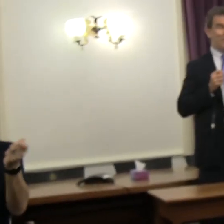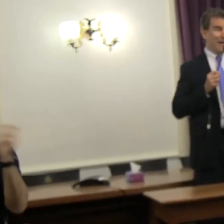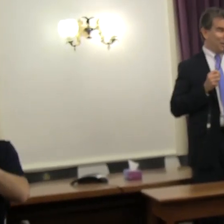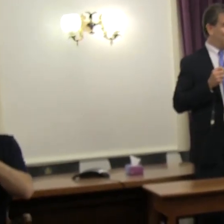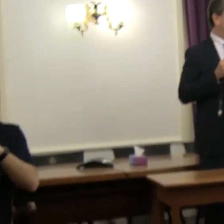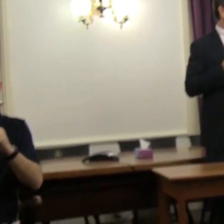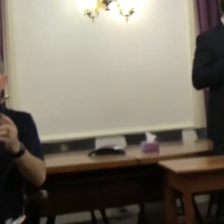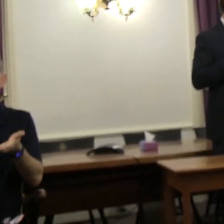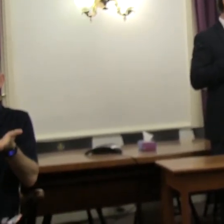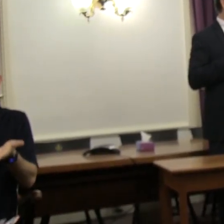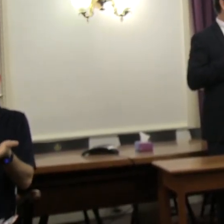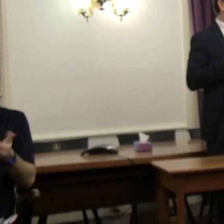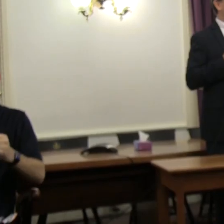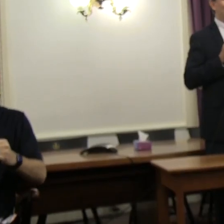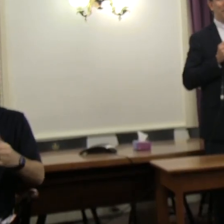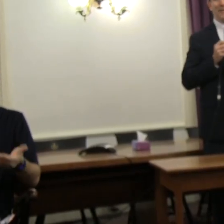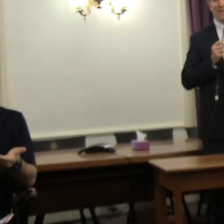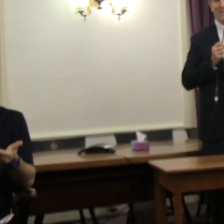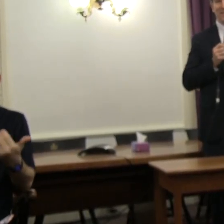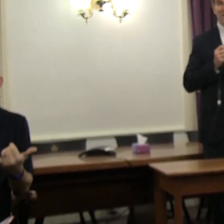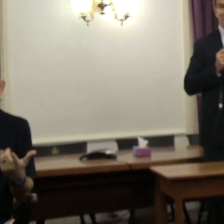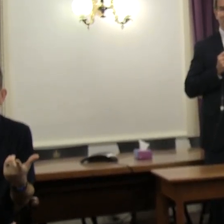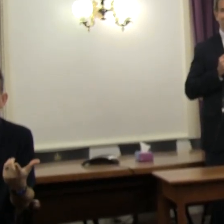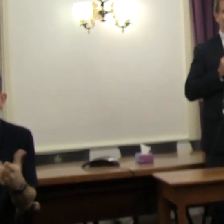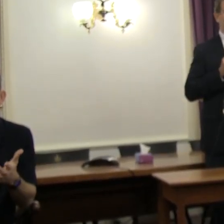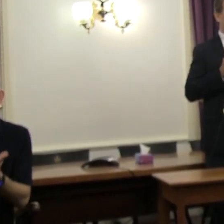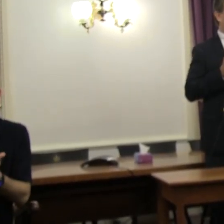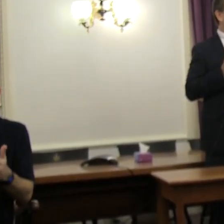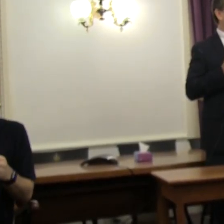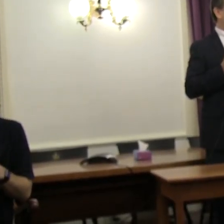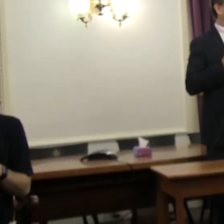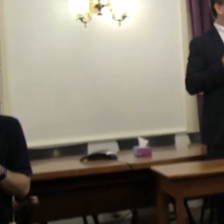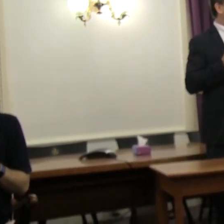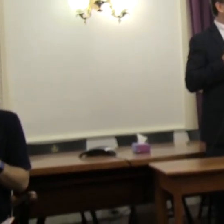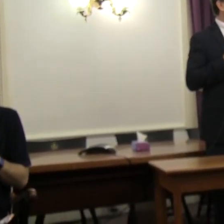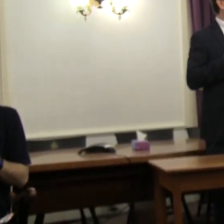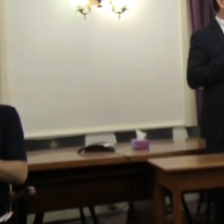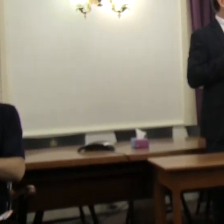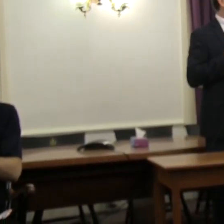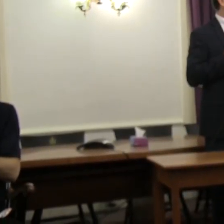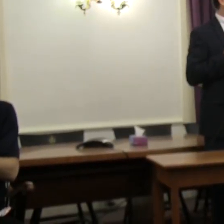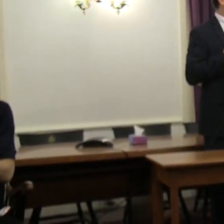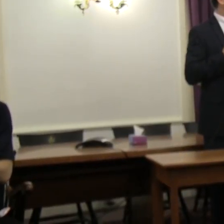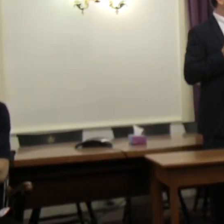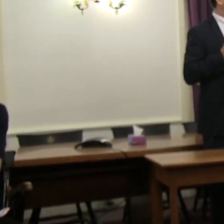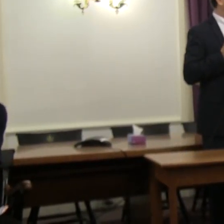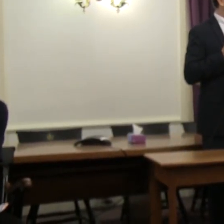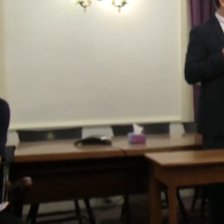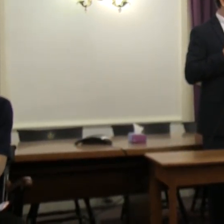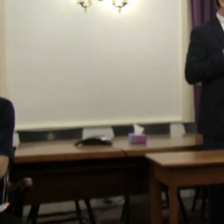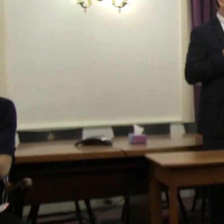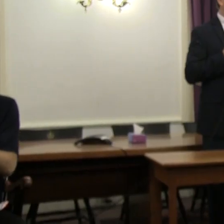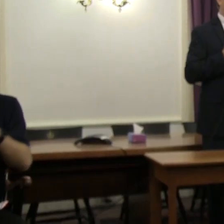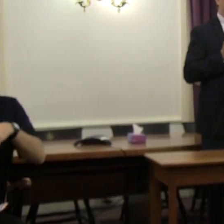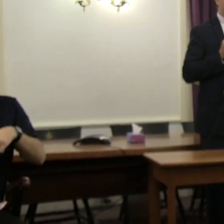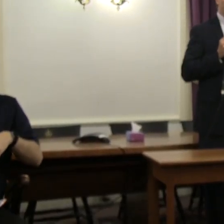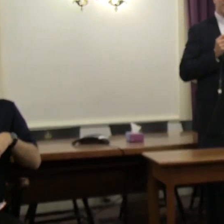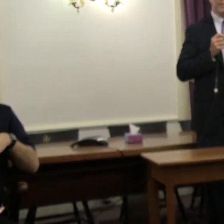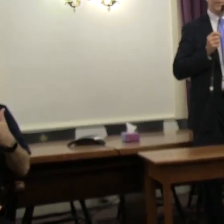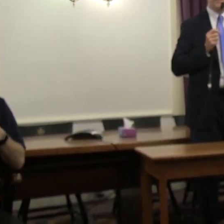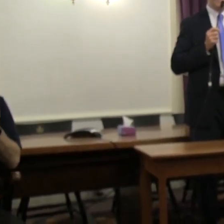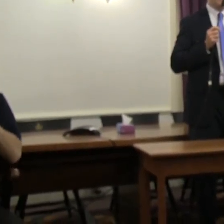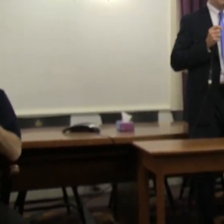With any luck, there probably won't be, but I can assure you that if it were to happen, that Senator Leahy and many others would fight against that. So all I'll